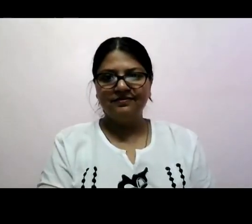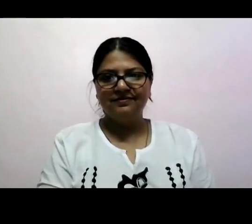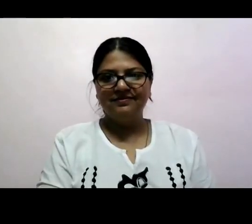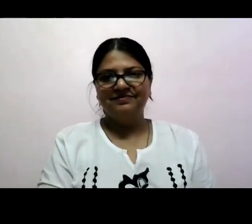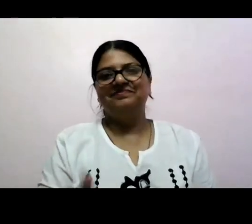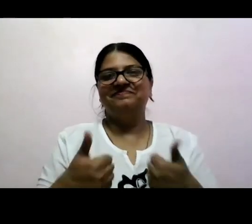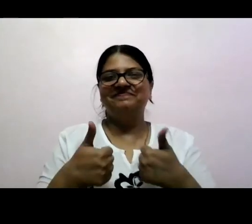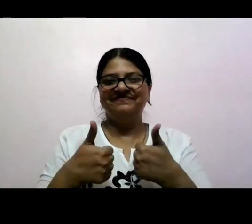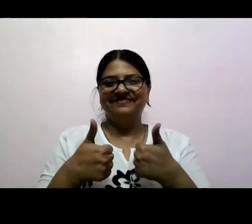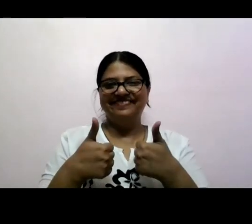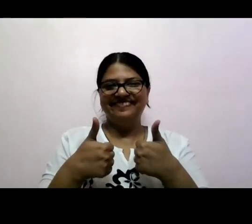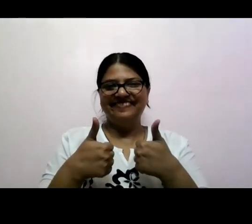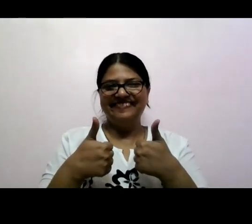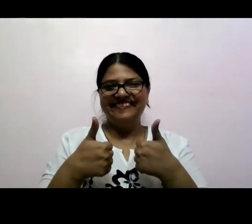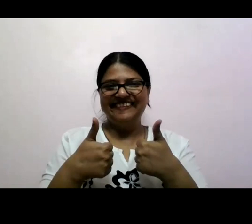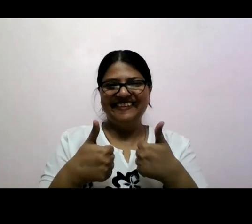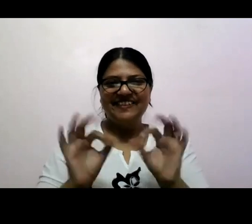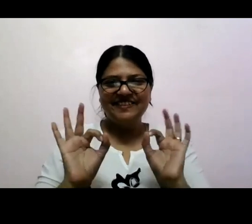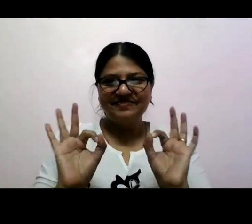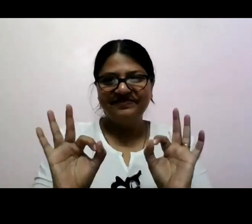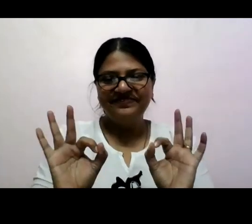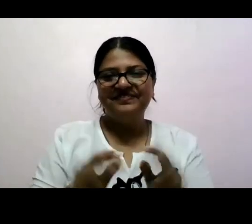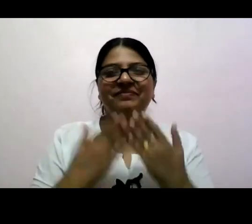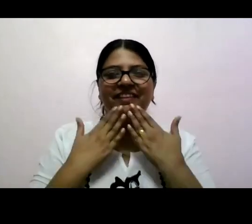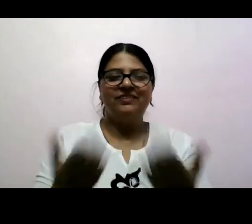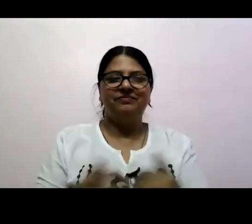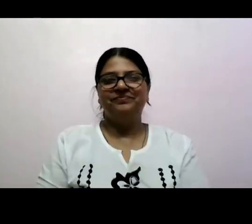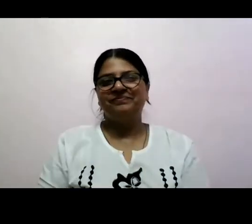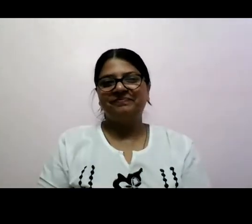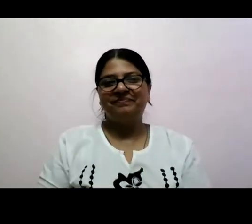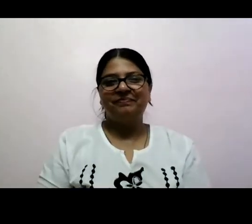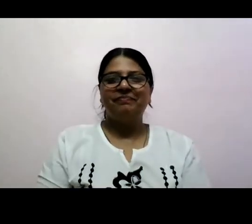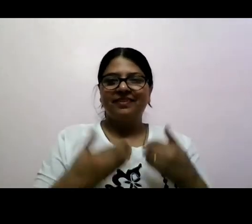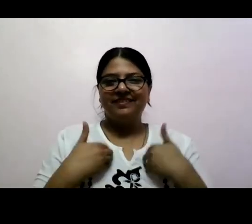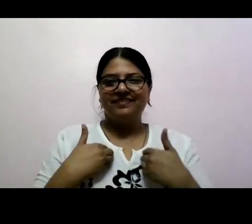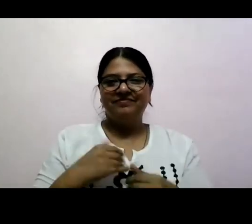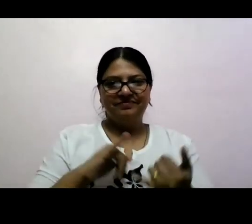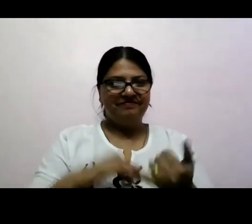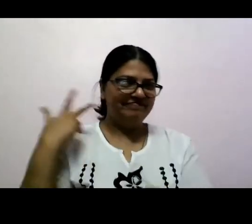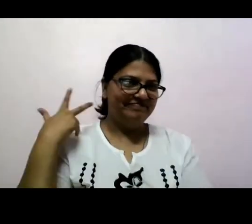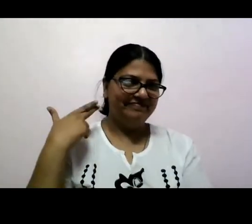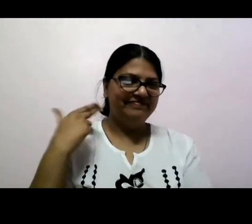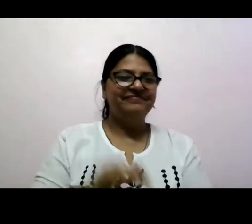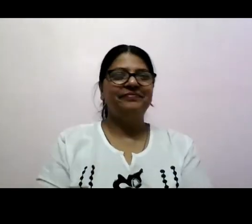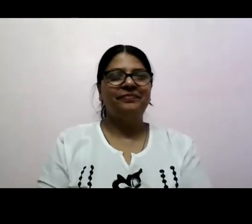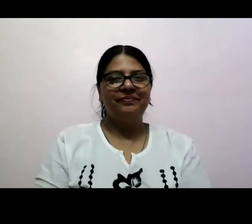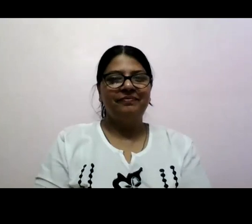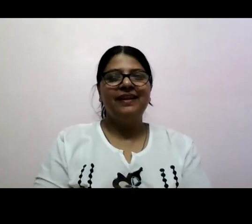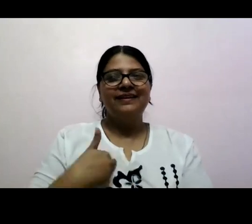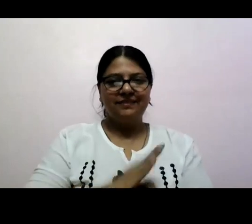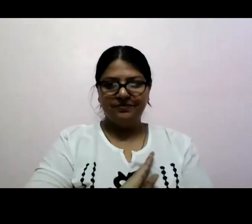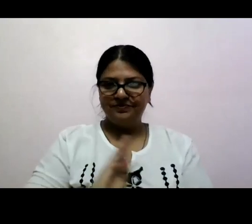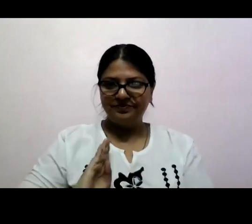Okay, great. Thank you. Thank you so much. My name